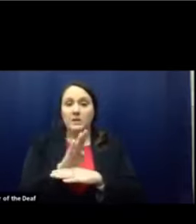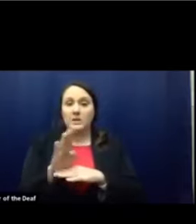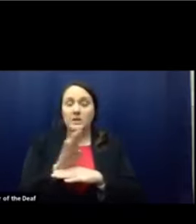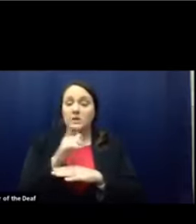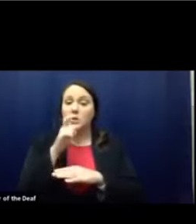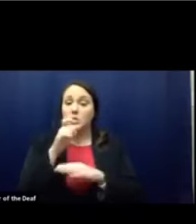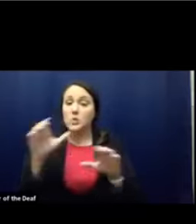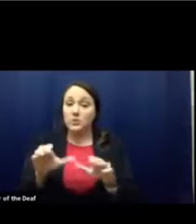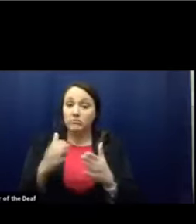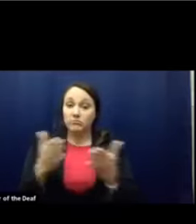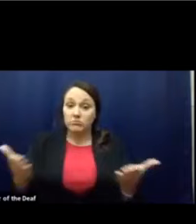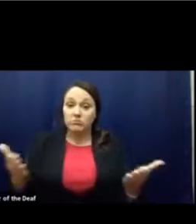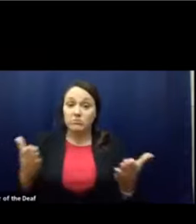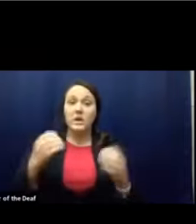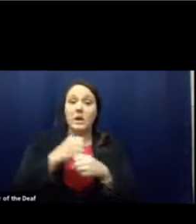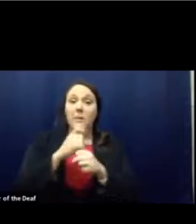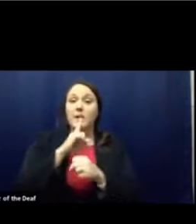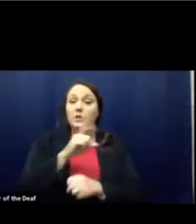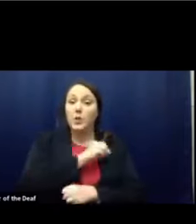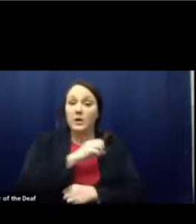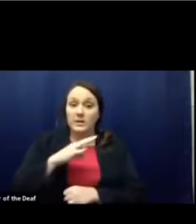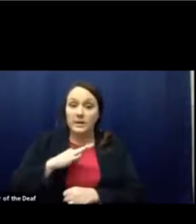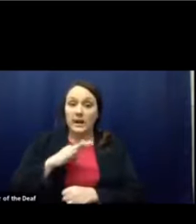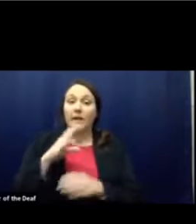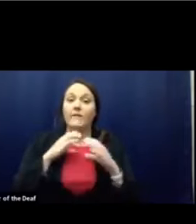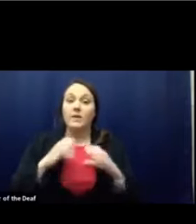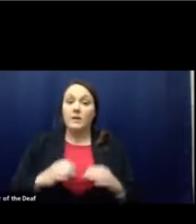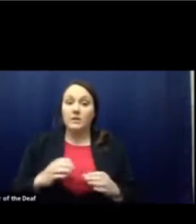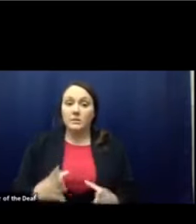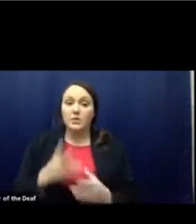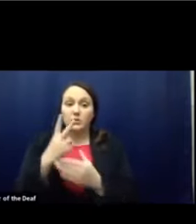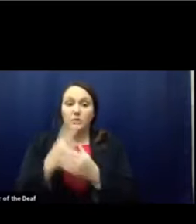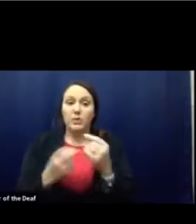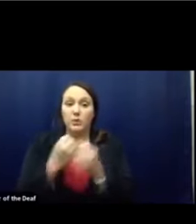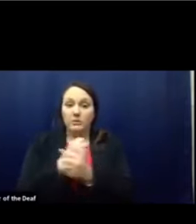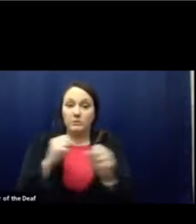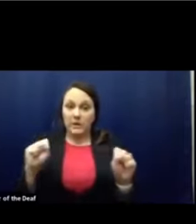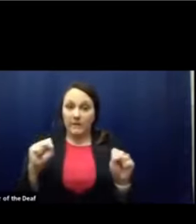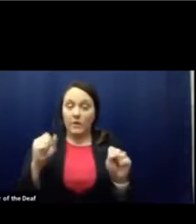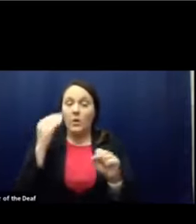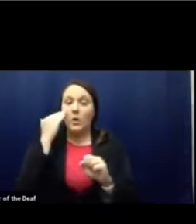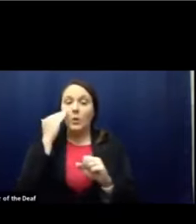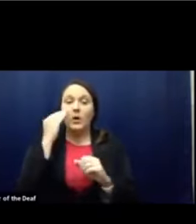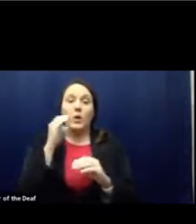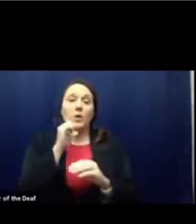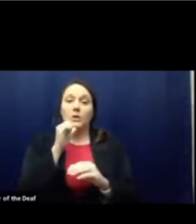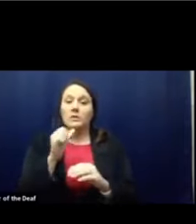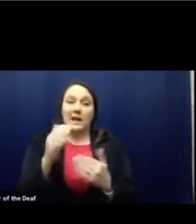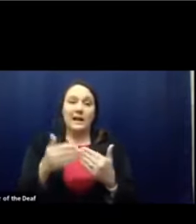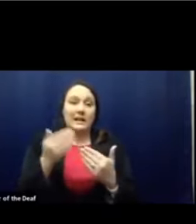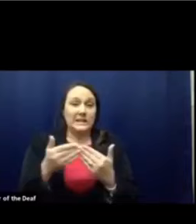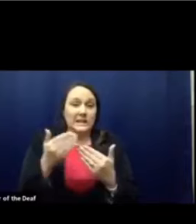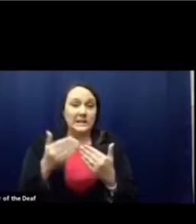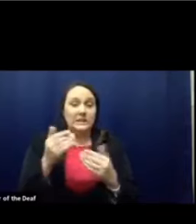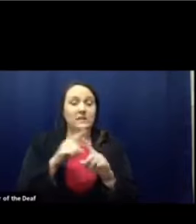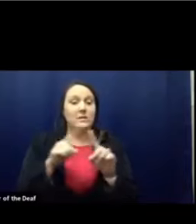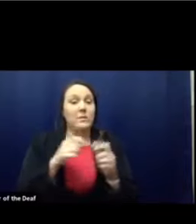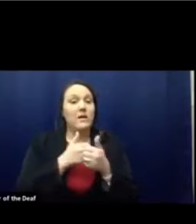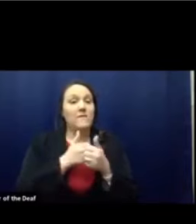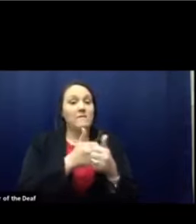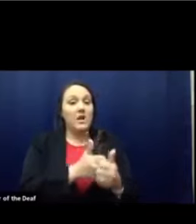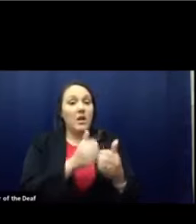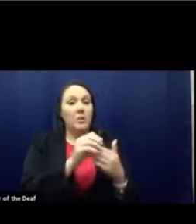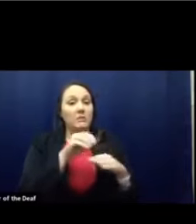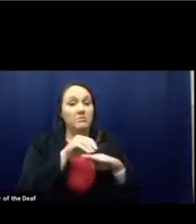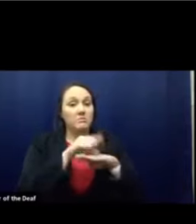ensure that their staff and their patrons are kept safe. We know taking these steps likely haven't been easy, but following the guidance and adapting